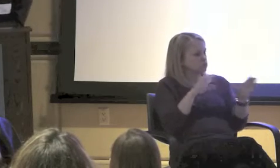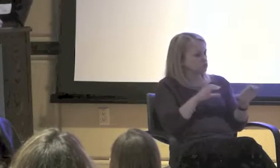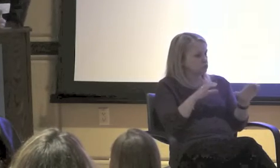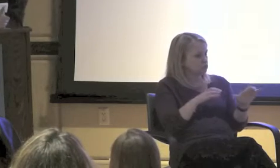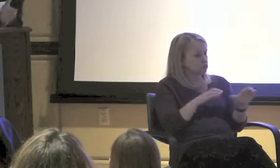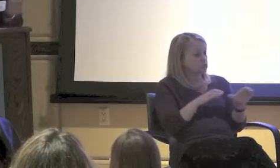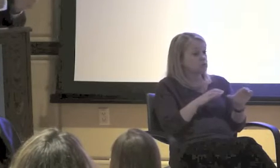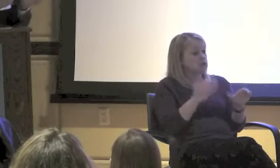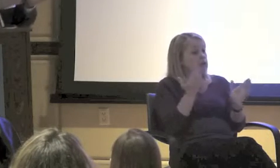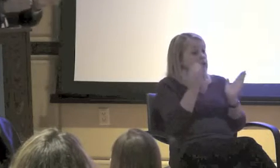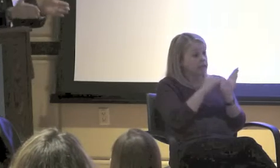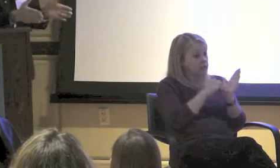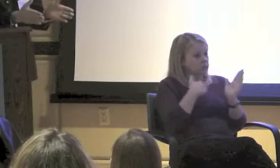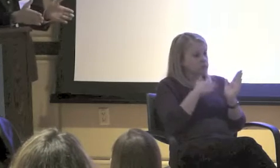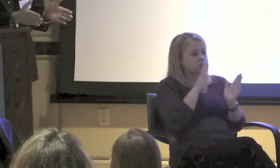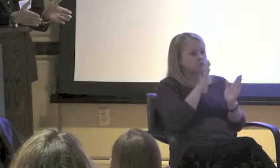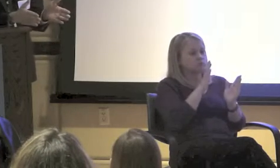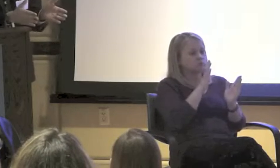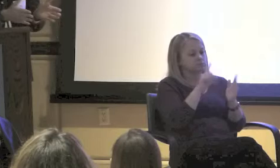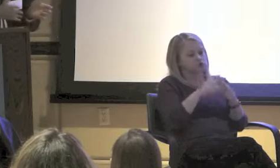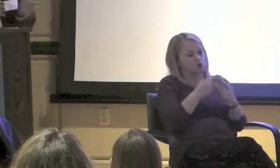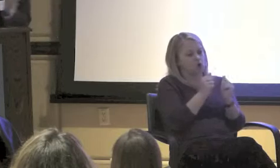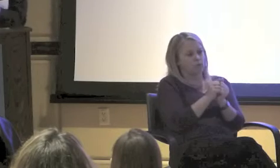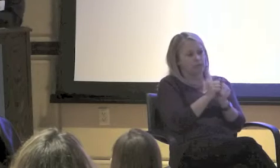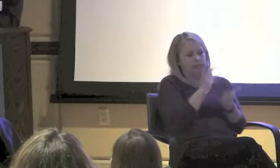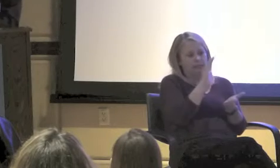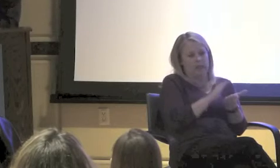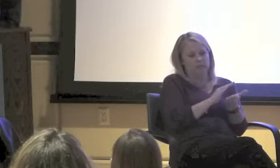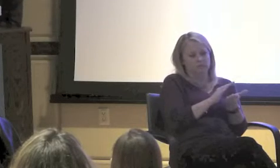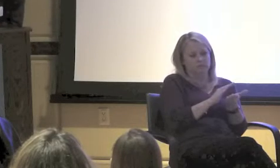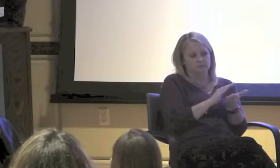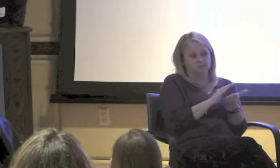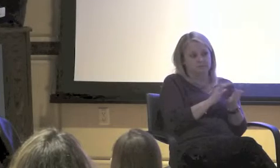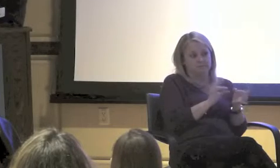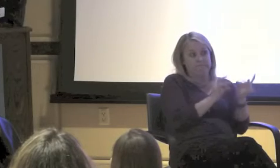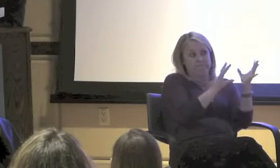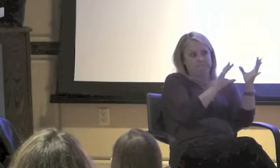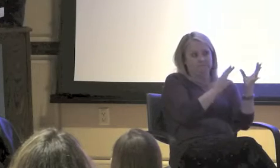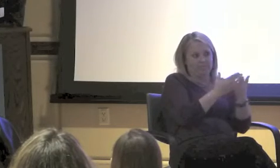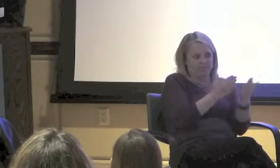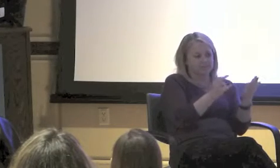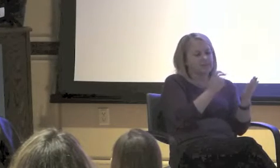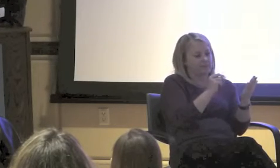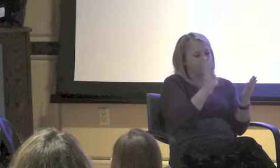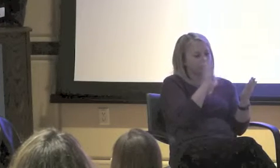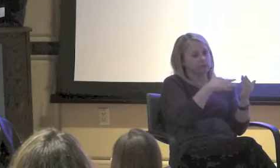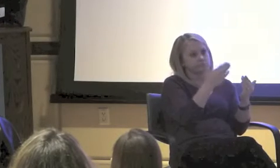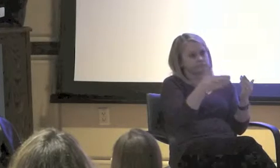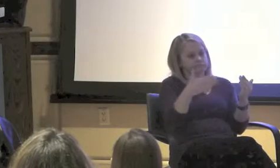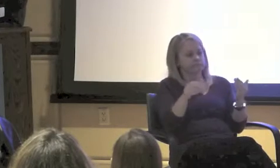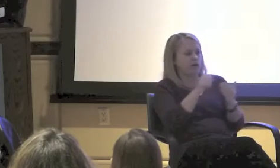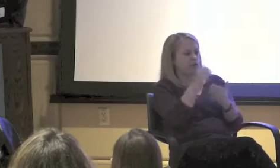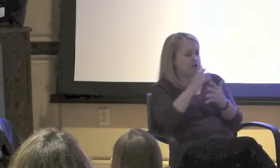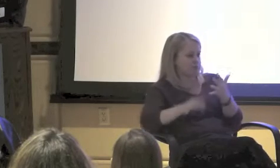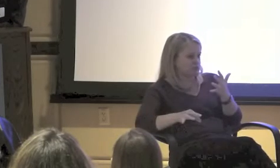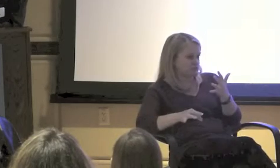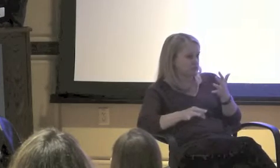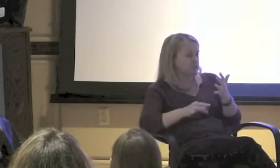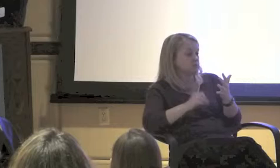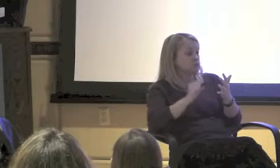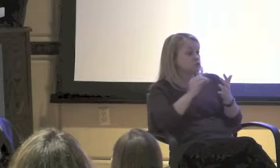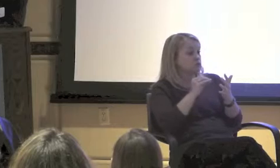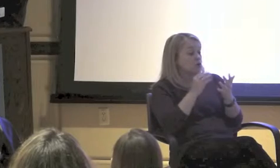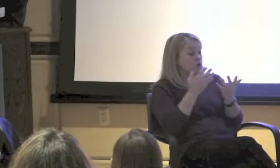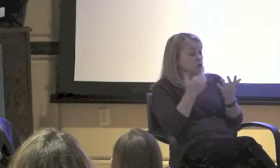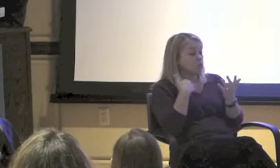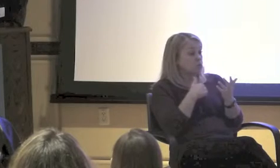do, and we usually, again, will start with the less invasive things first and work our way to more invasive procedures. So there are